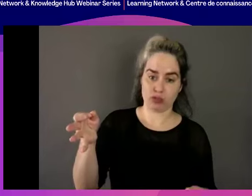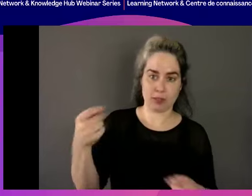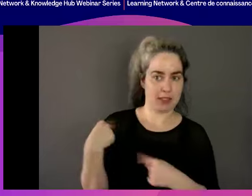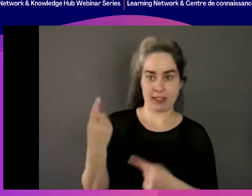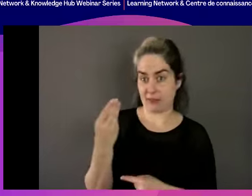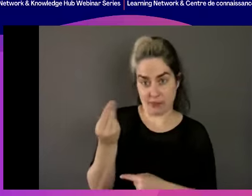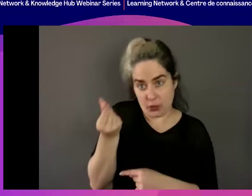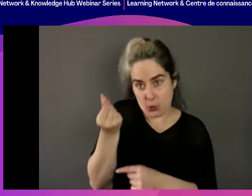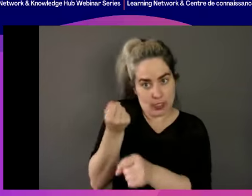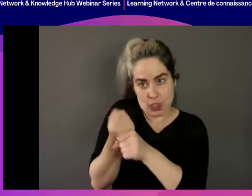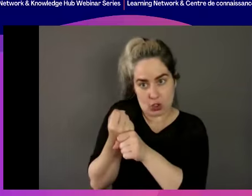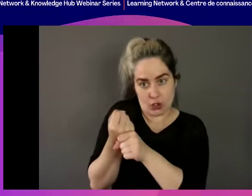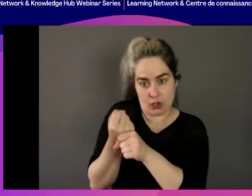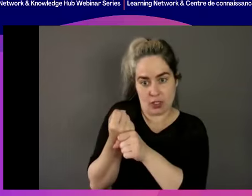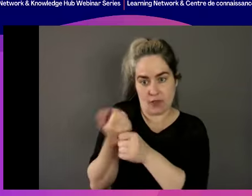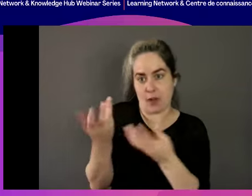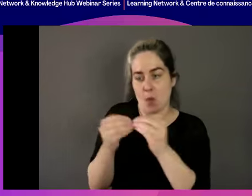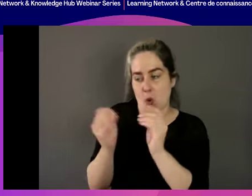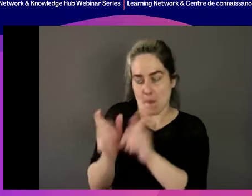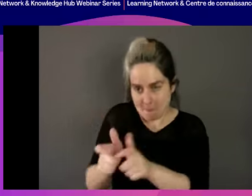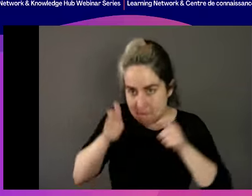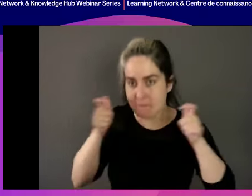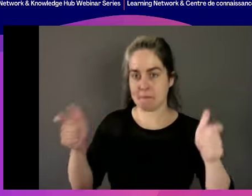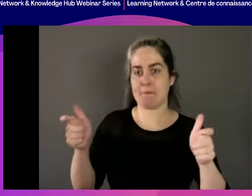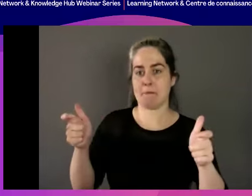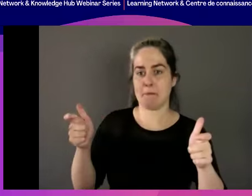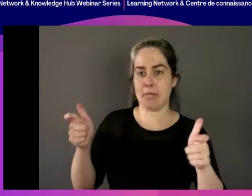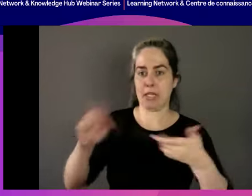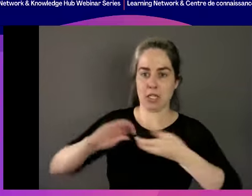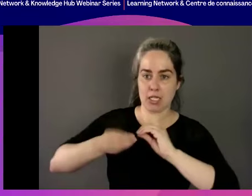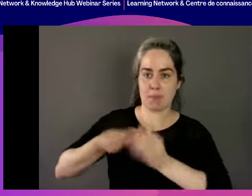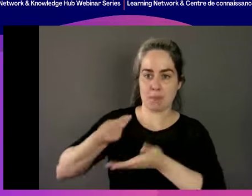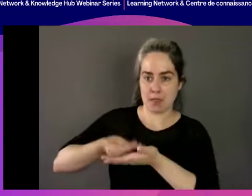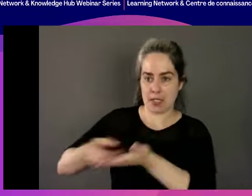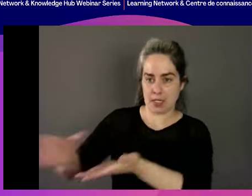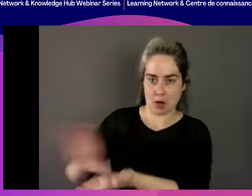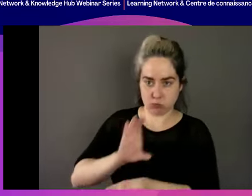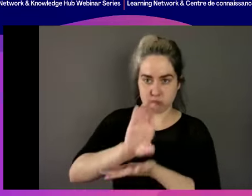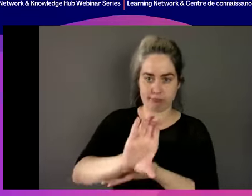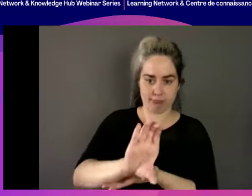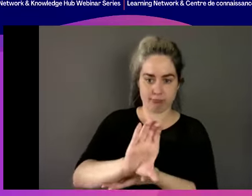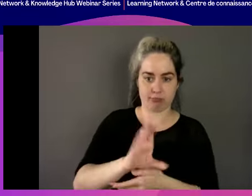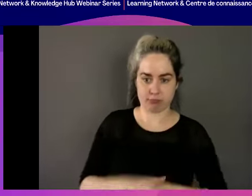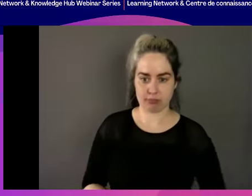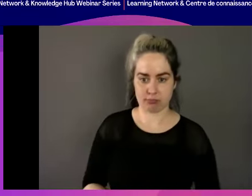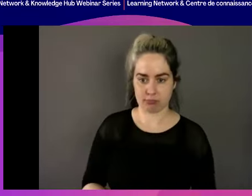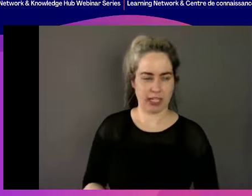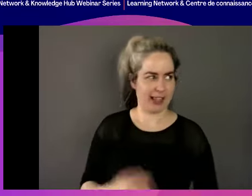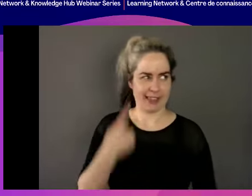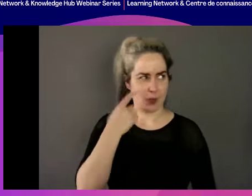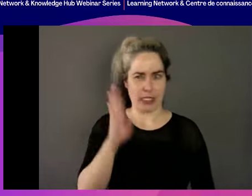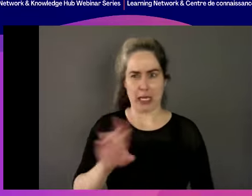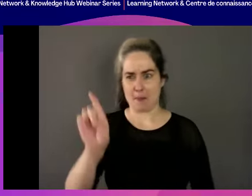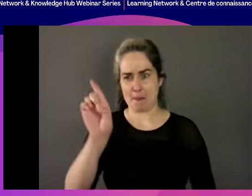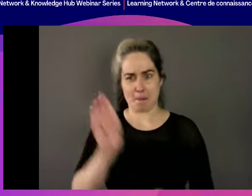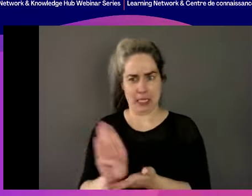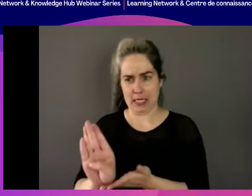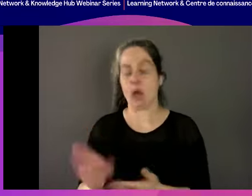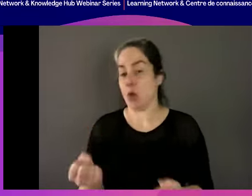years of a larger amounts of, I think it was in the like $1 billion or something, a lot of